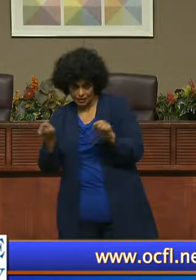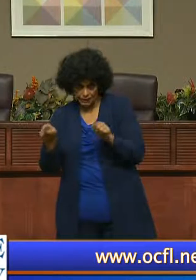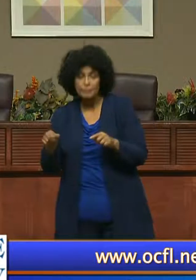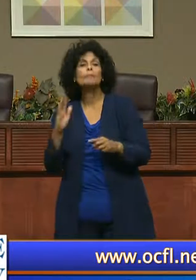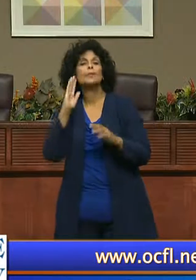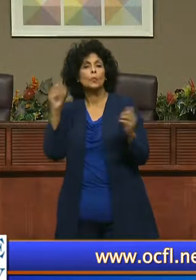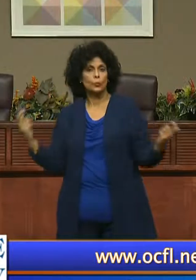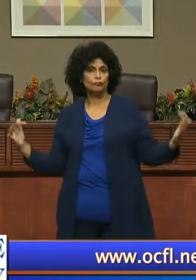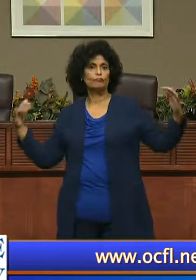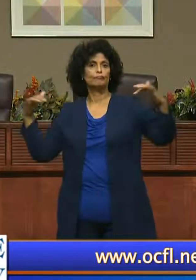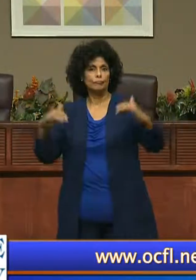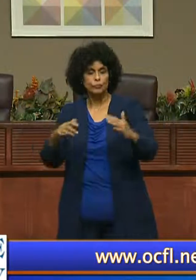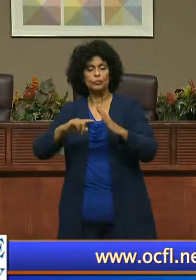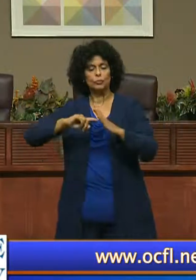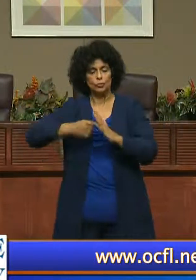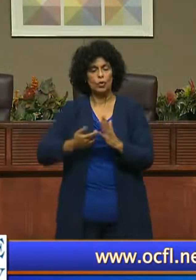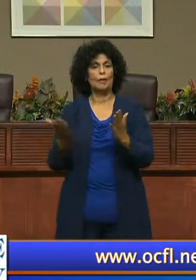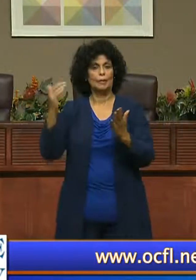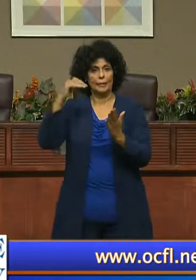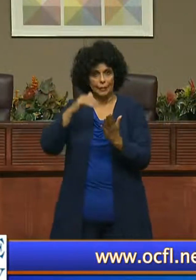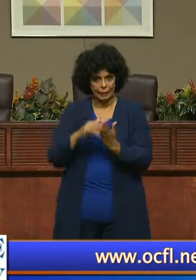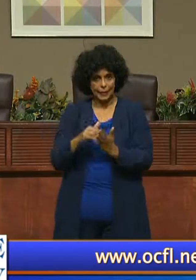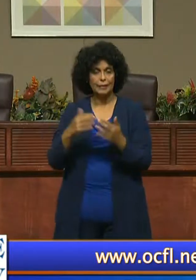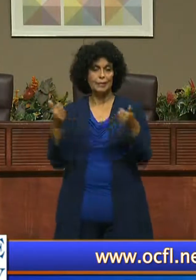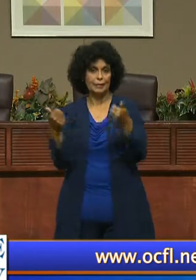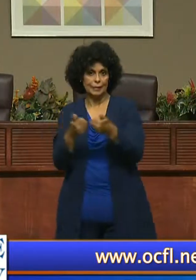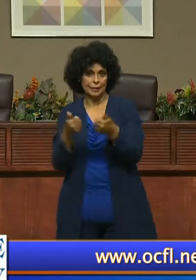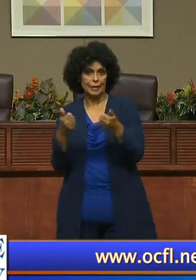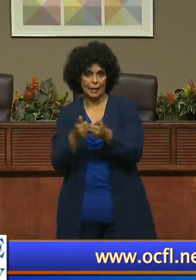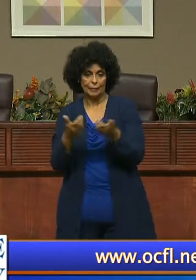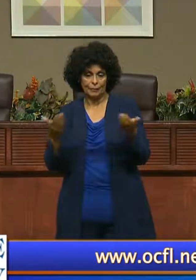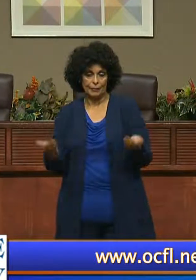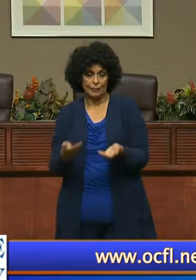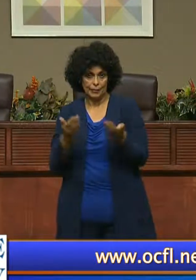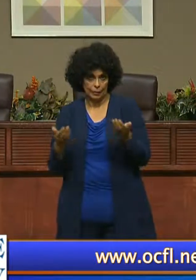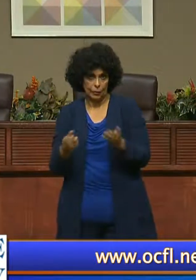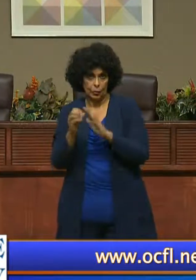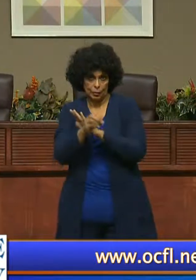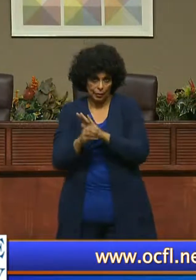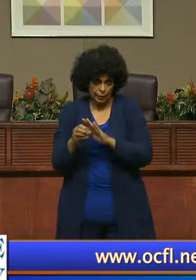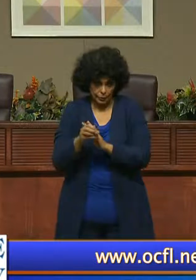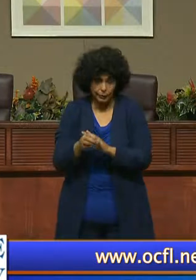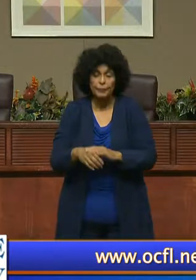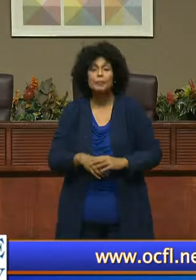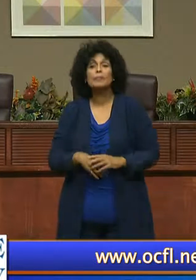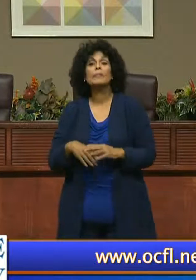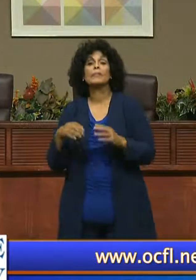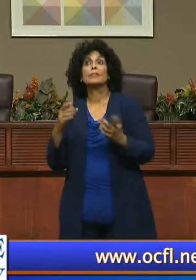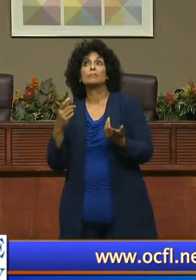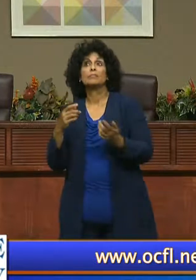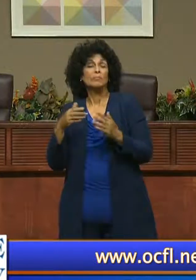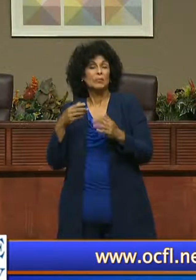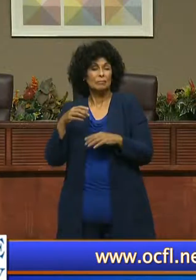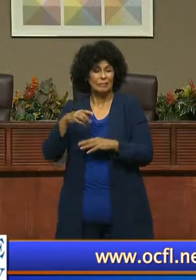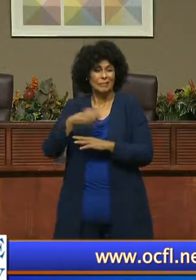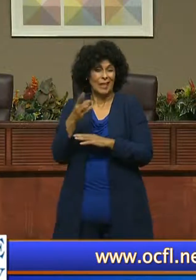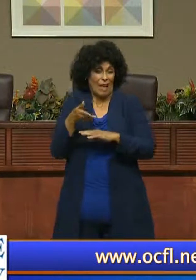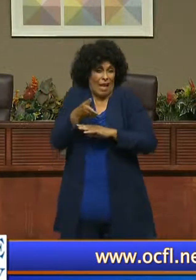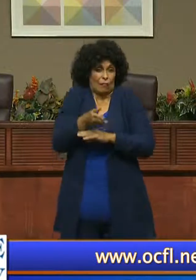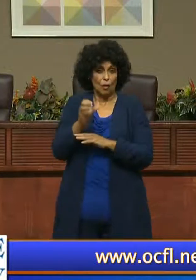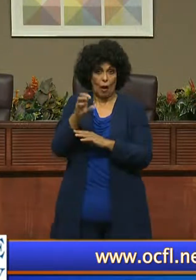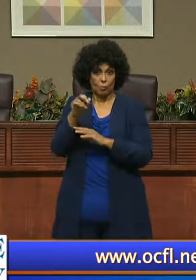beginning of July, for several months thereafter through October. They will be the